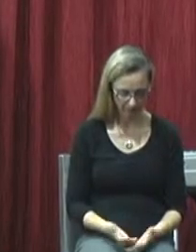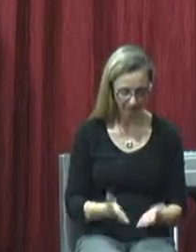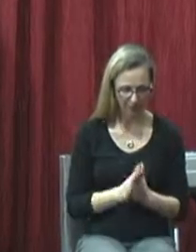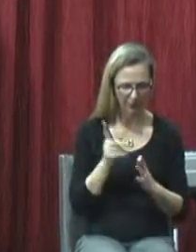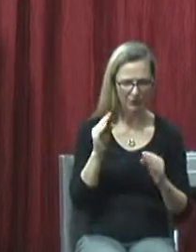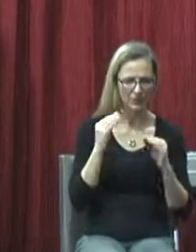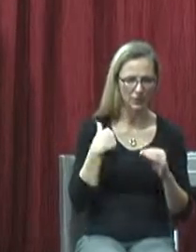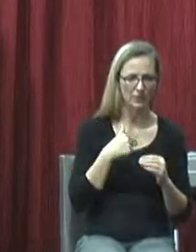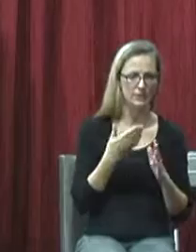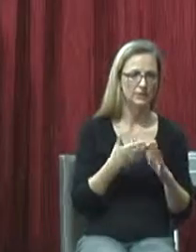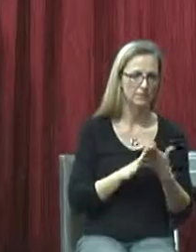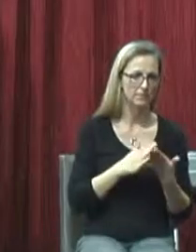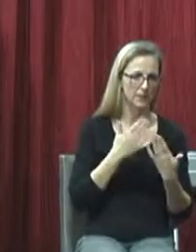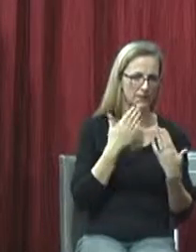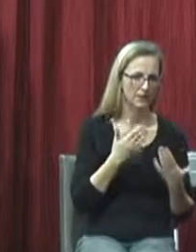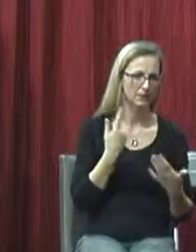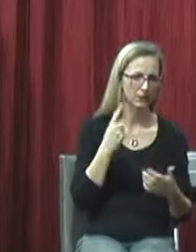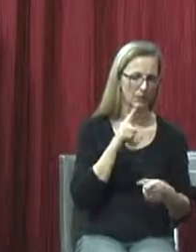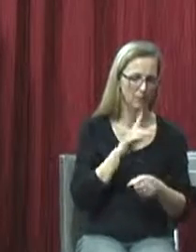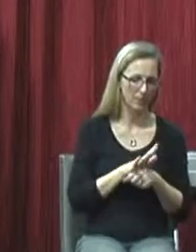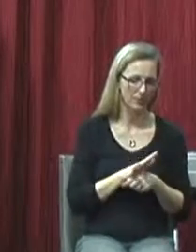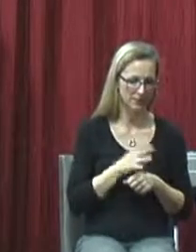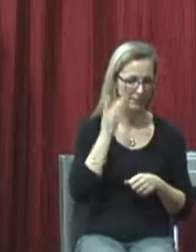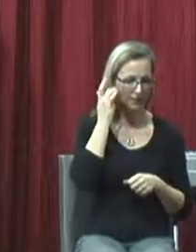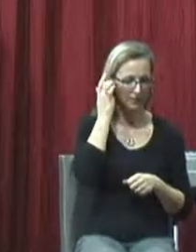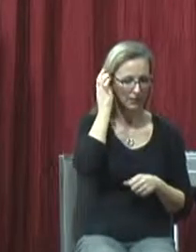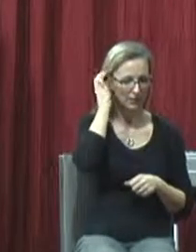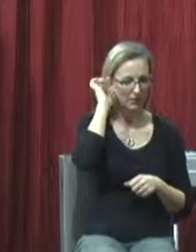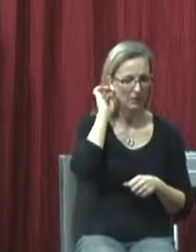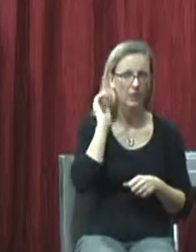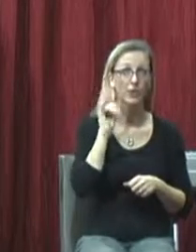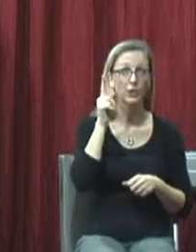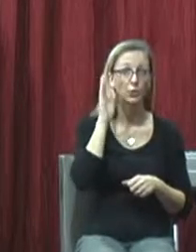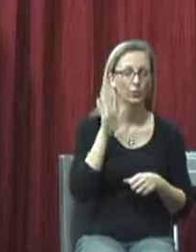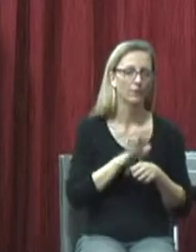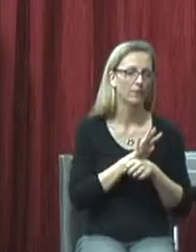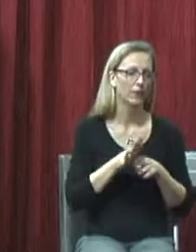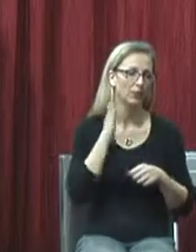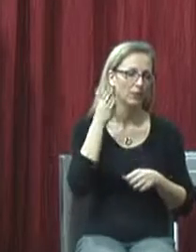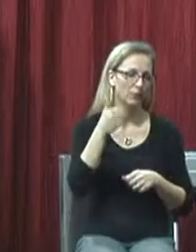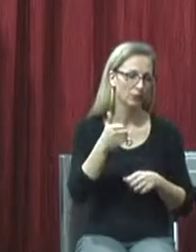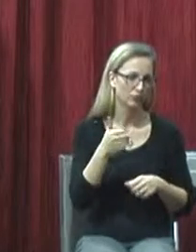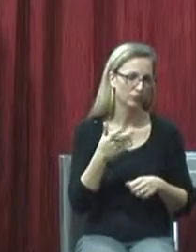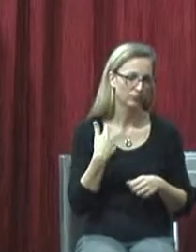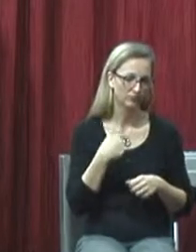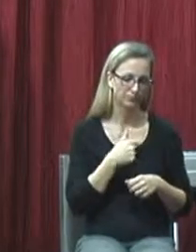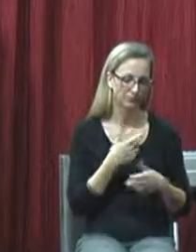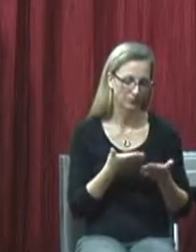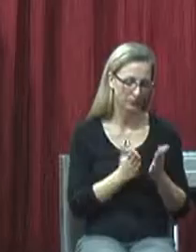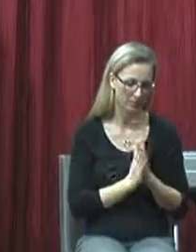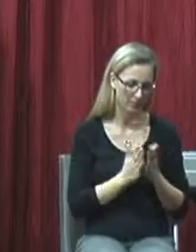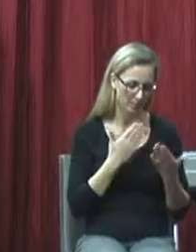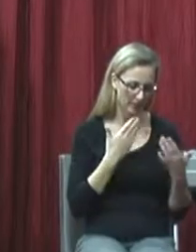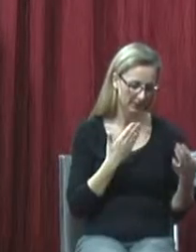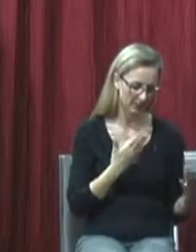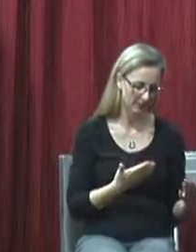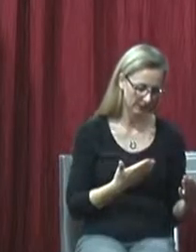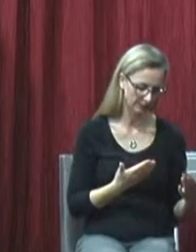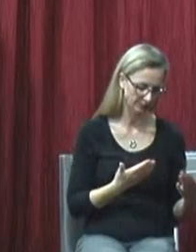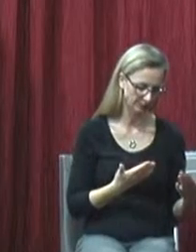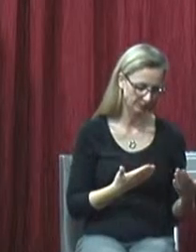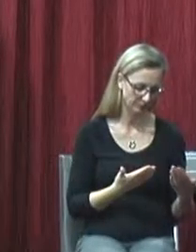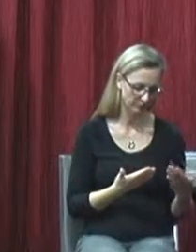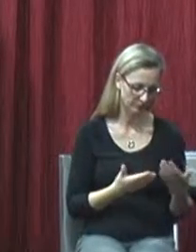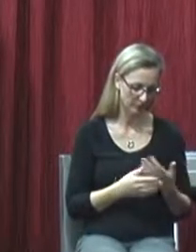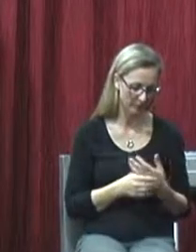teach us to be thankful for the promises that you will fulfill in the future. We pray prayers of thanksgiving yet to be